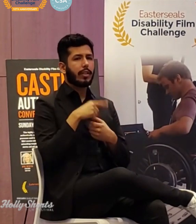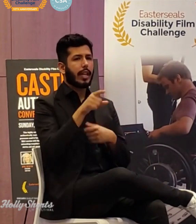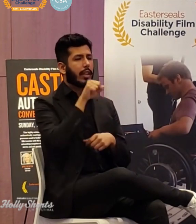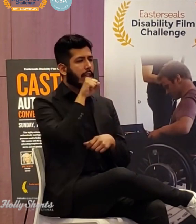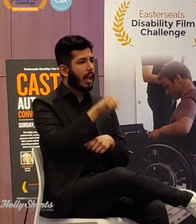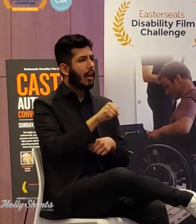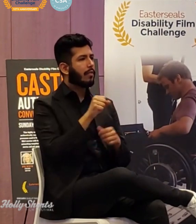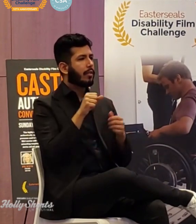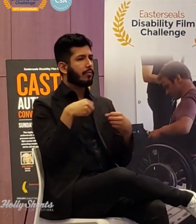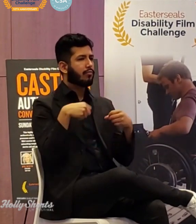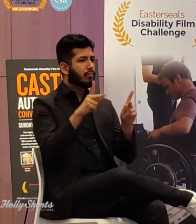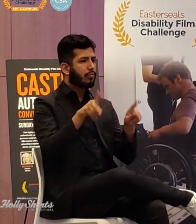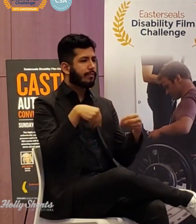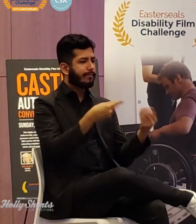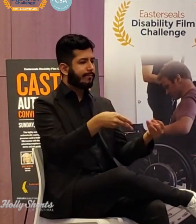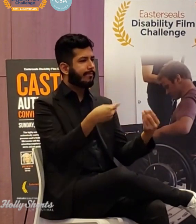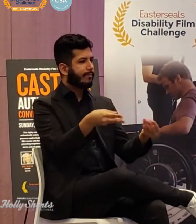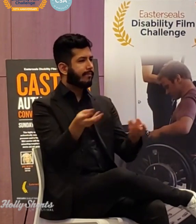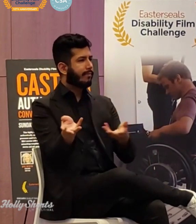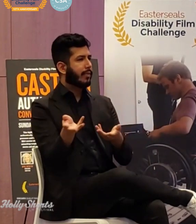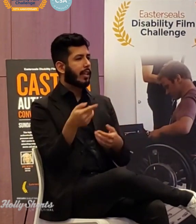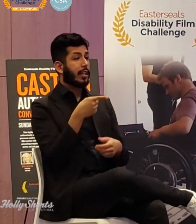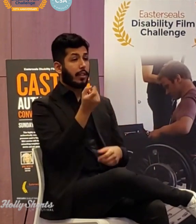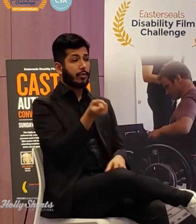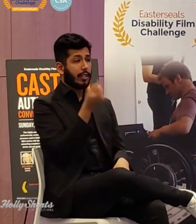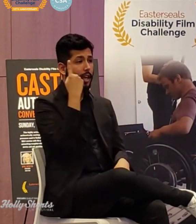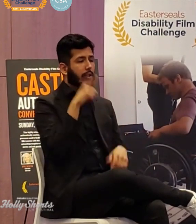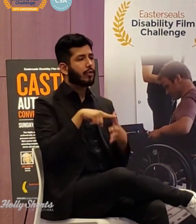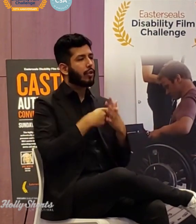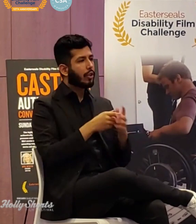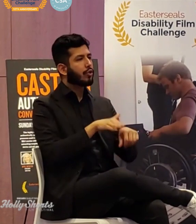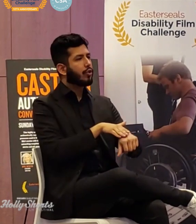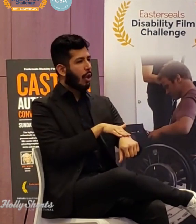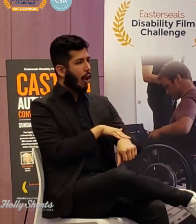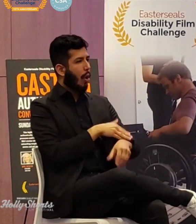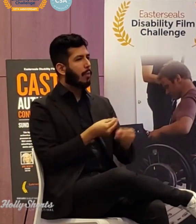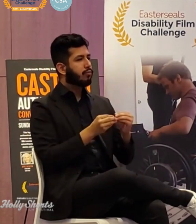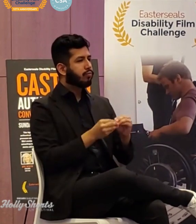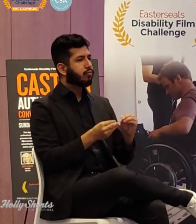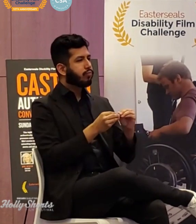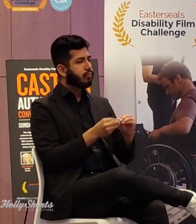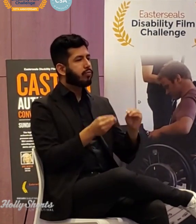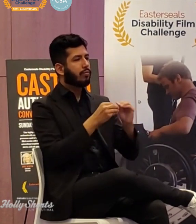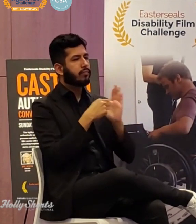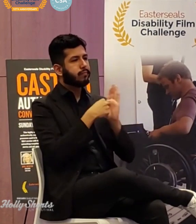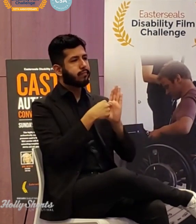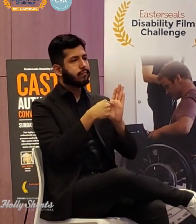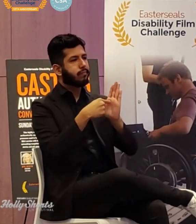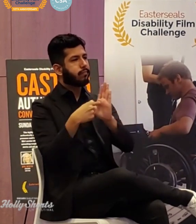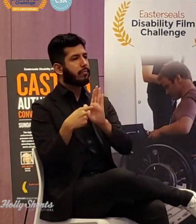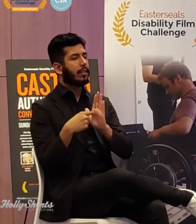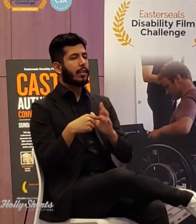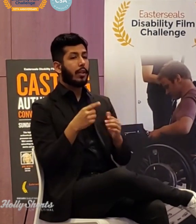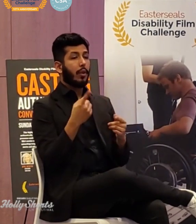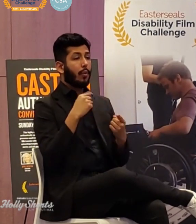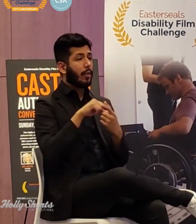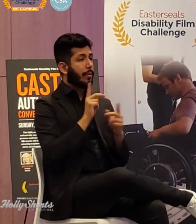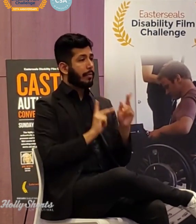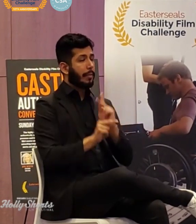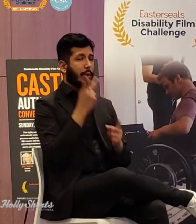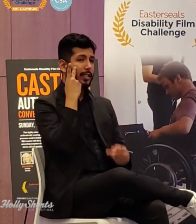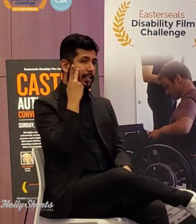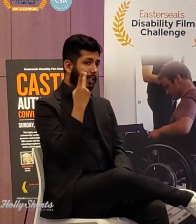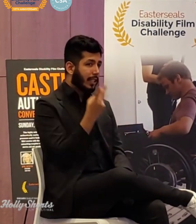and they understand that it's a, you know, it starts slowly, but like once people, like I said earlier, like once people